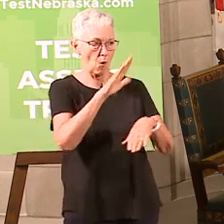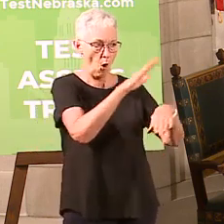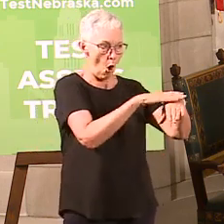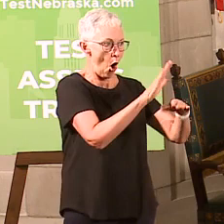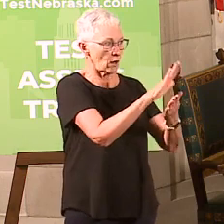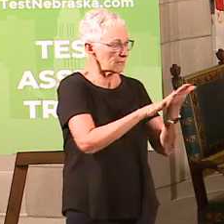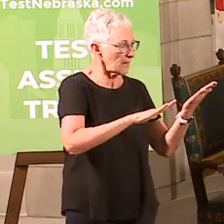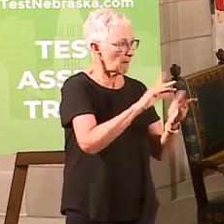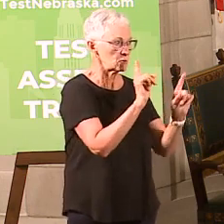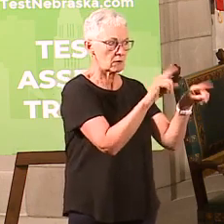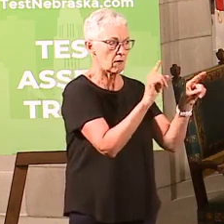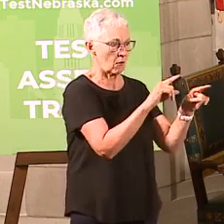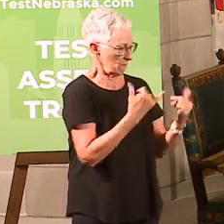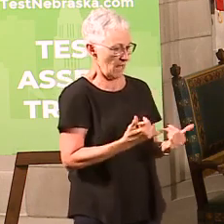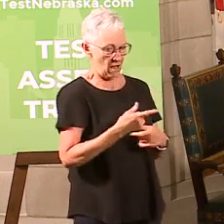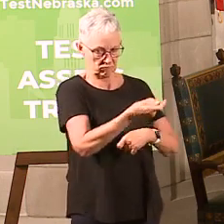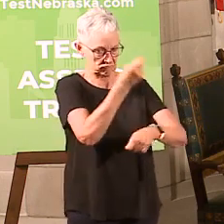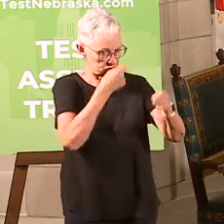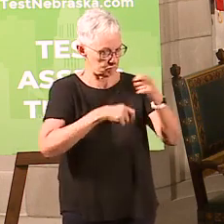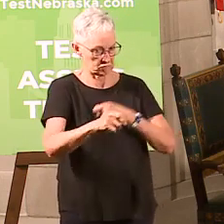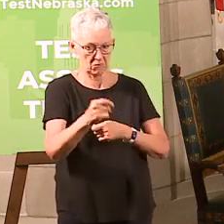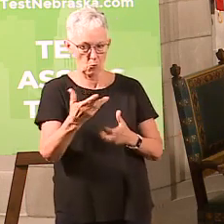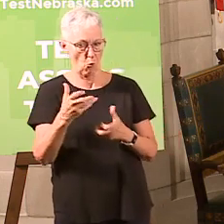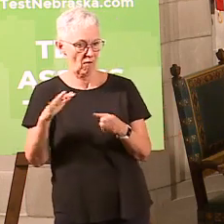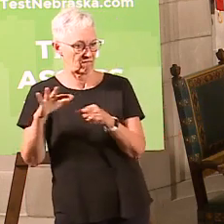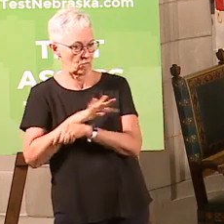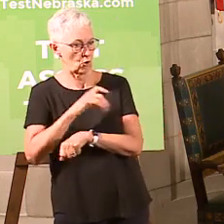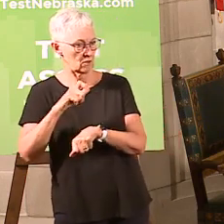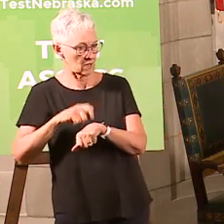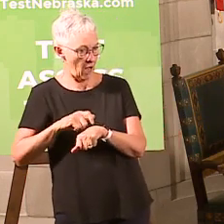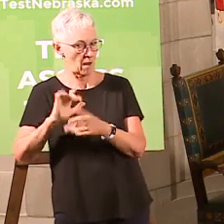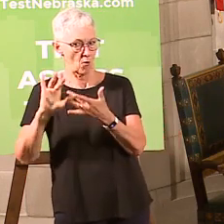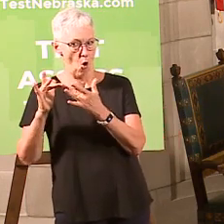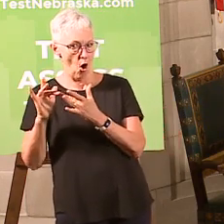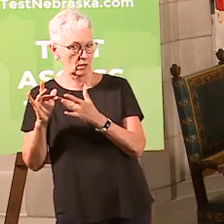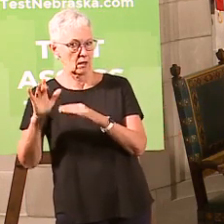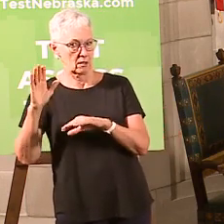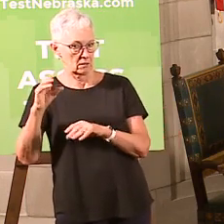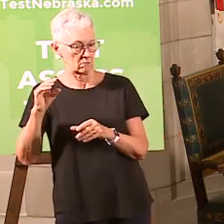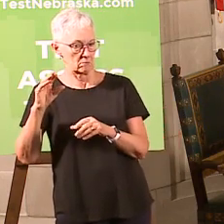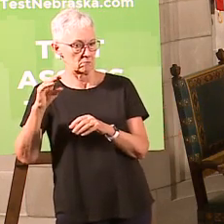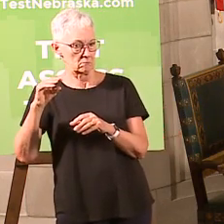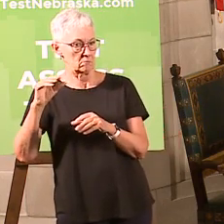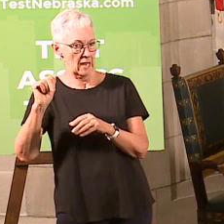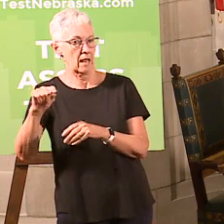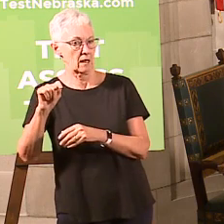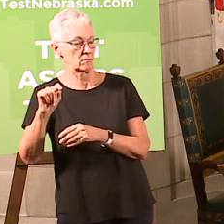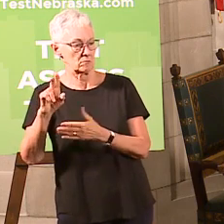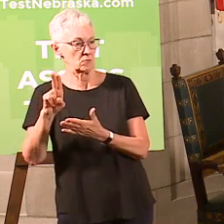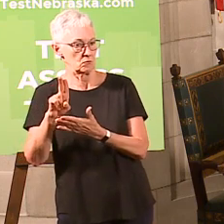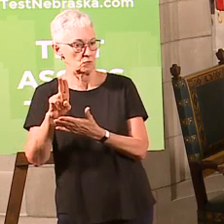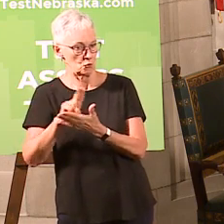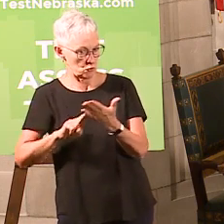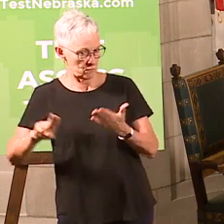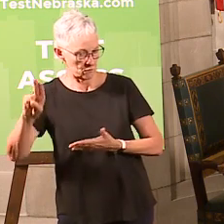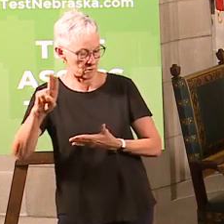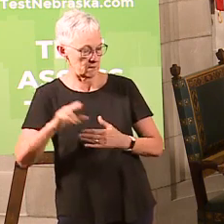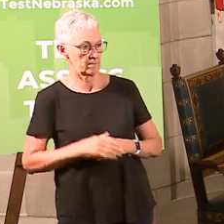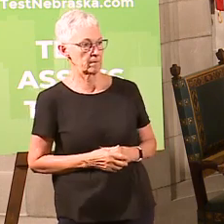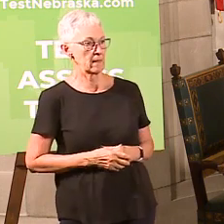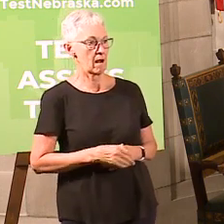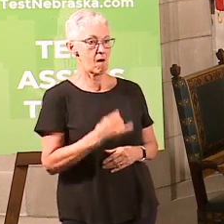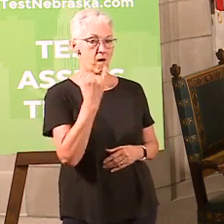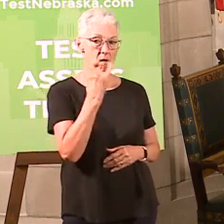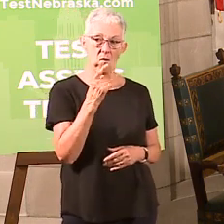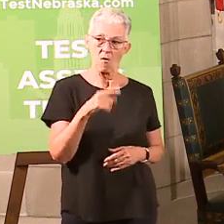for students that are thinking about a gap year, if you get a 4-year education at the University of Nebraska, your lifetime